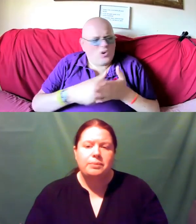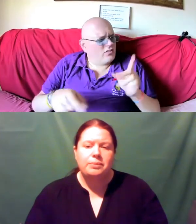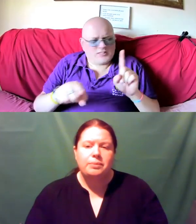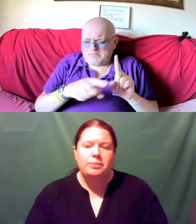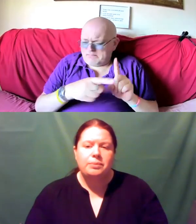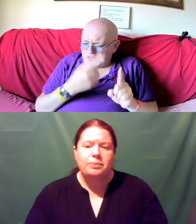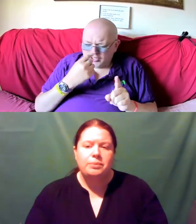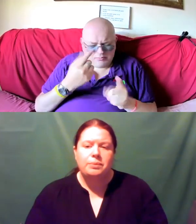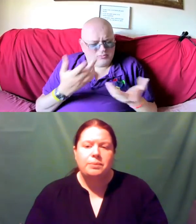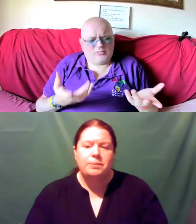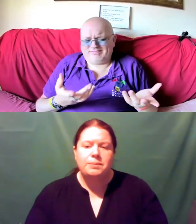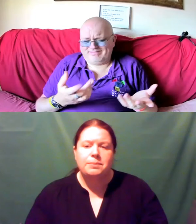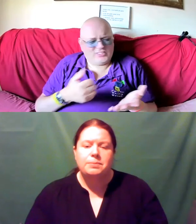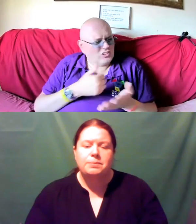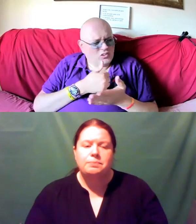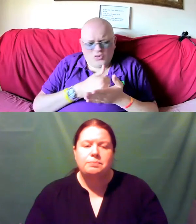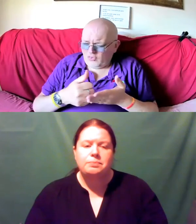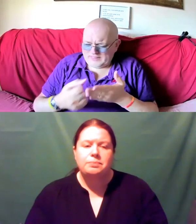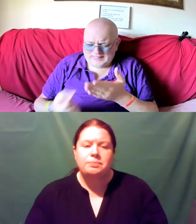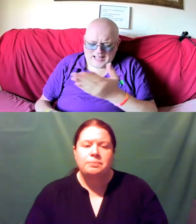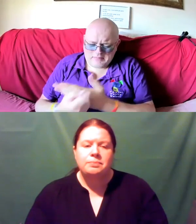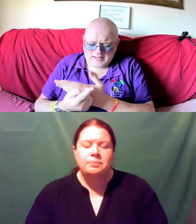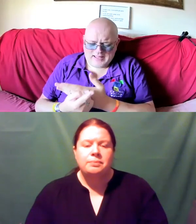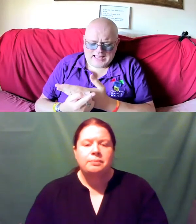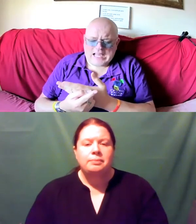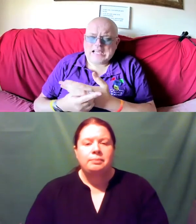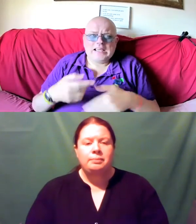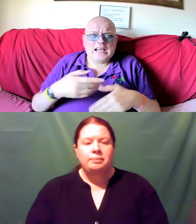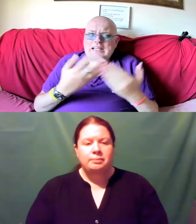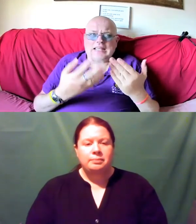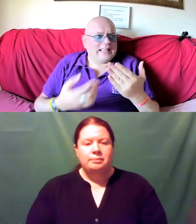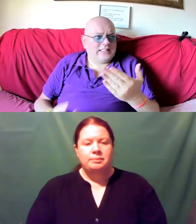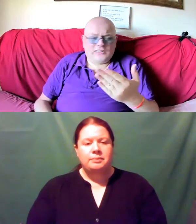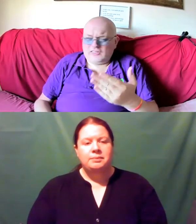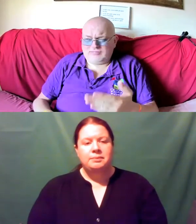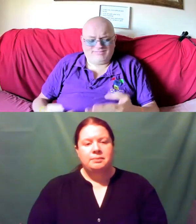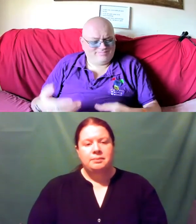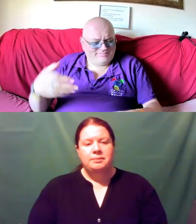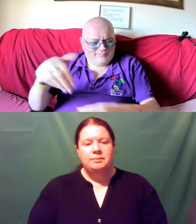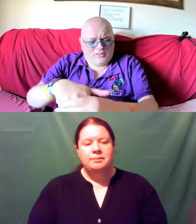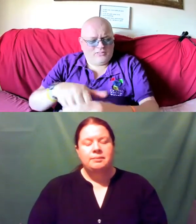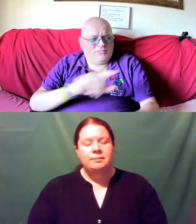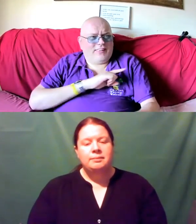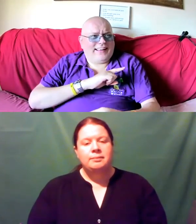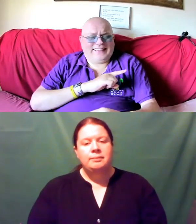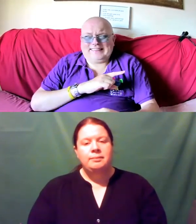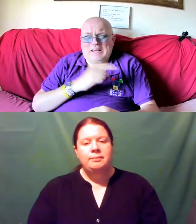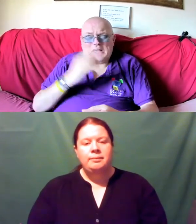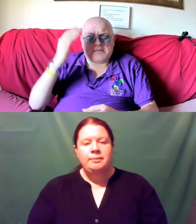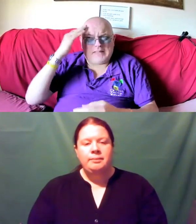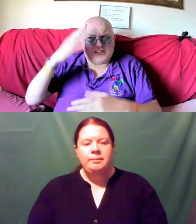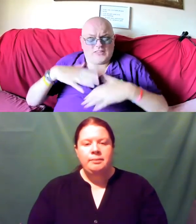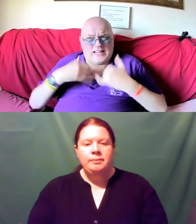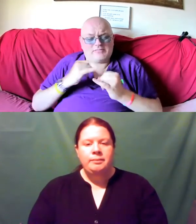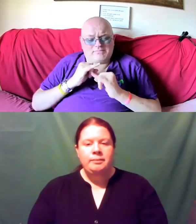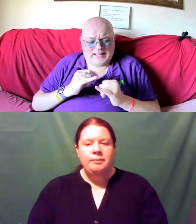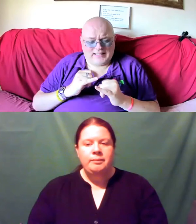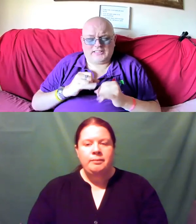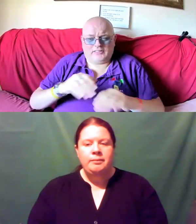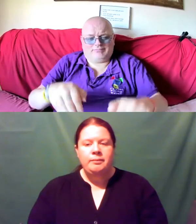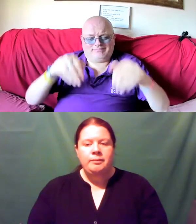and not everybody can do it all the time. There are days when I couldn't do it because it wouldn't be good for my mental health to do so, you know, and so I recognize it's not for everyone.